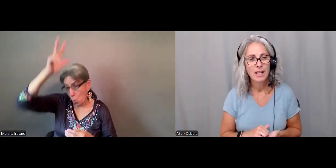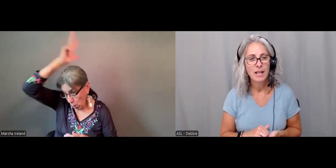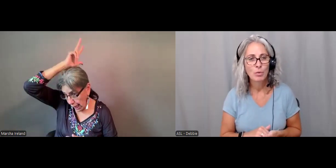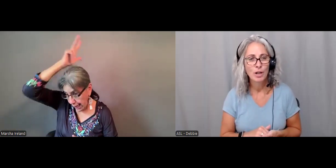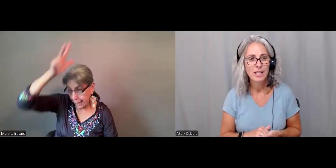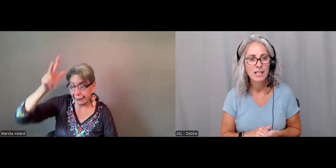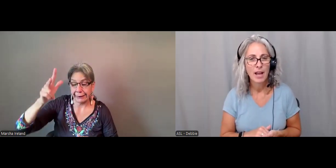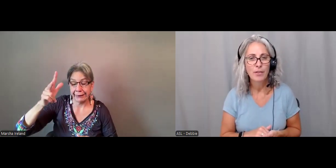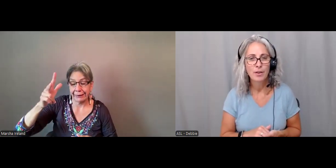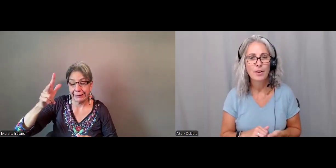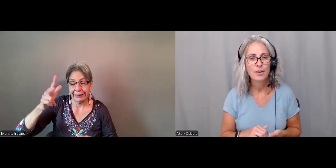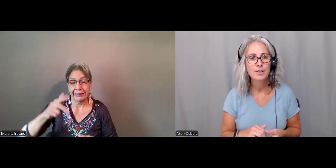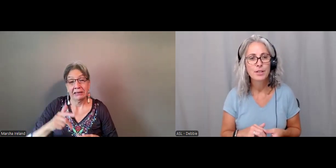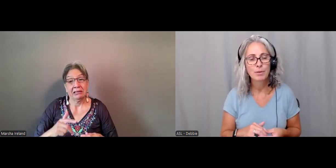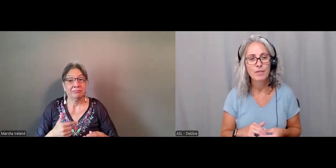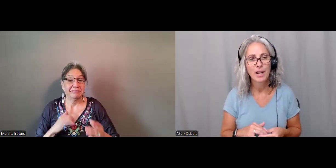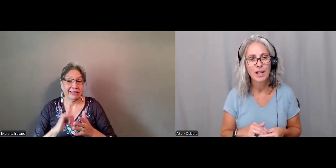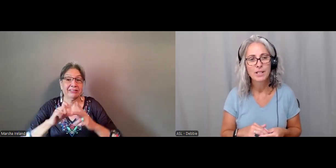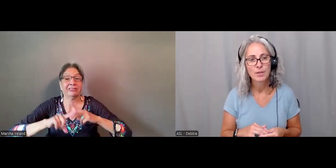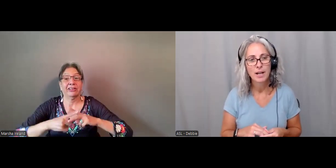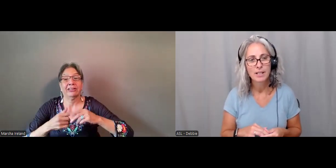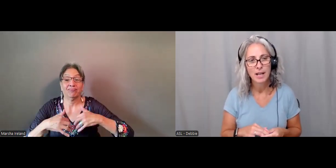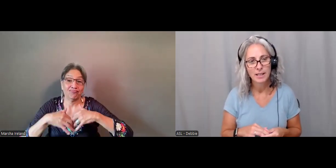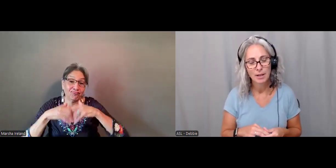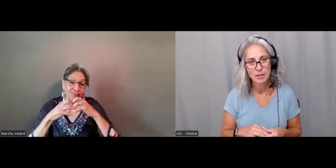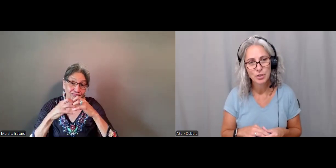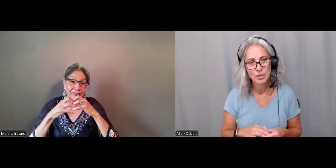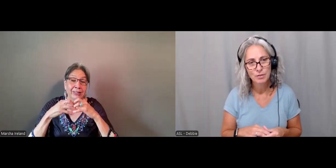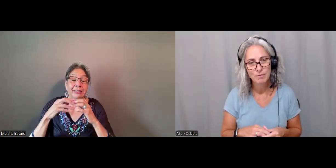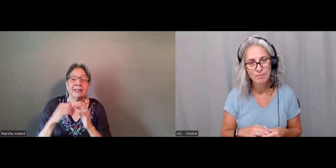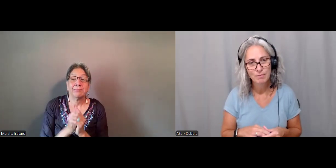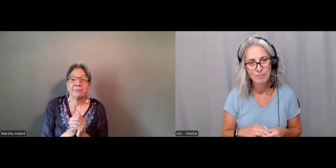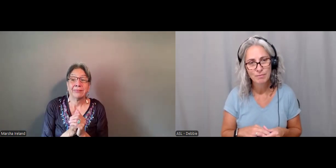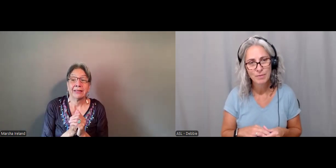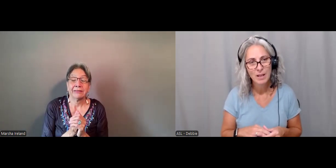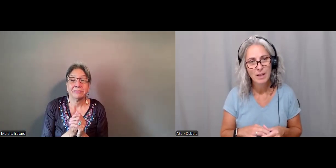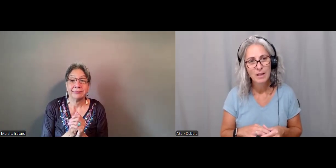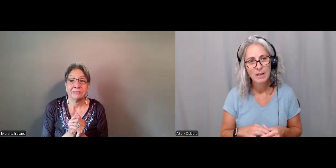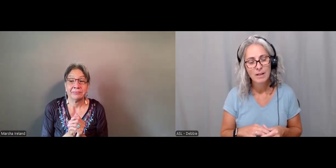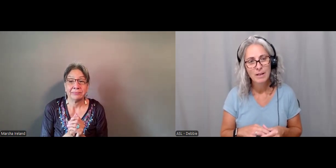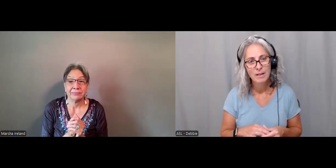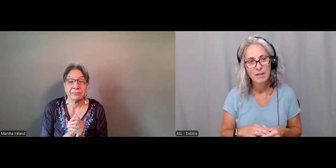in working together to revitalize Oneida Sign Language.